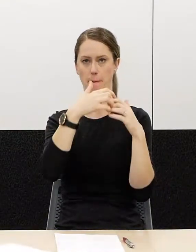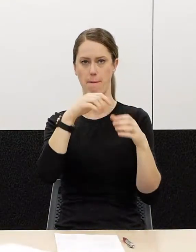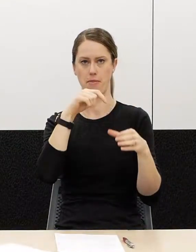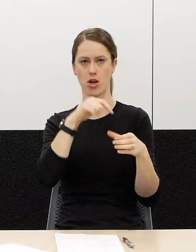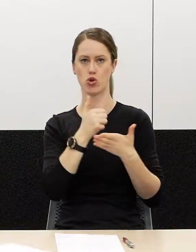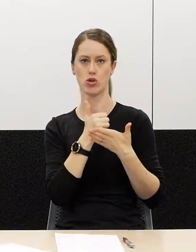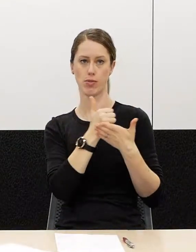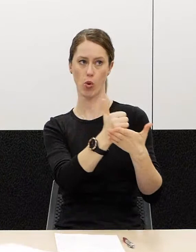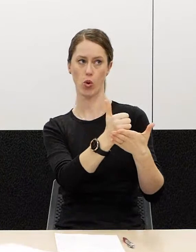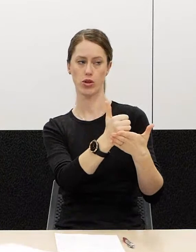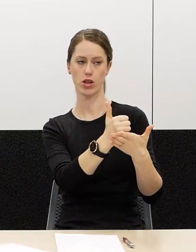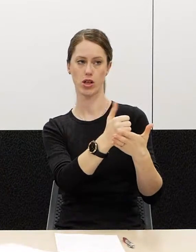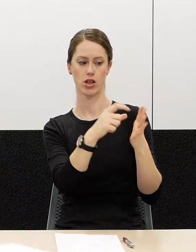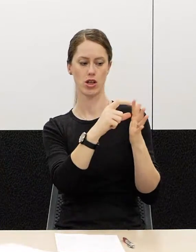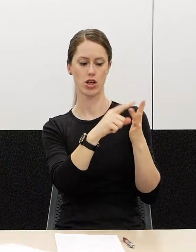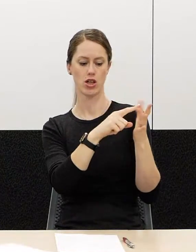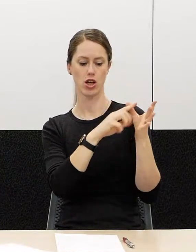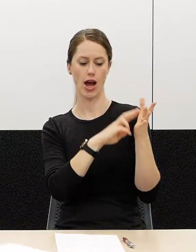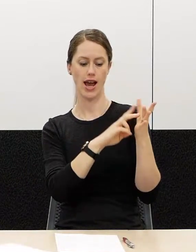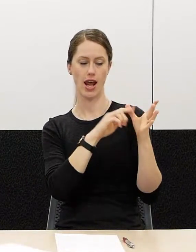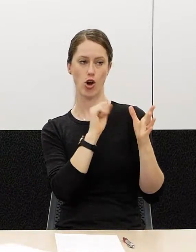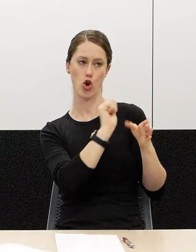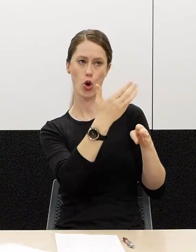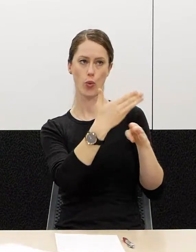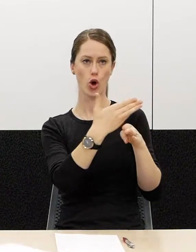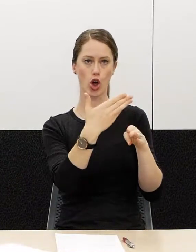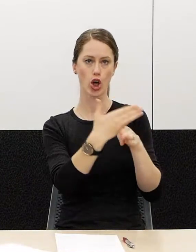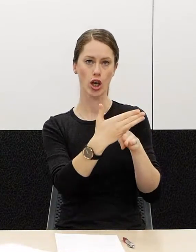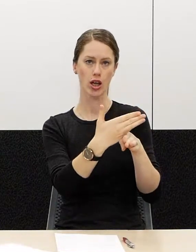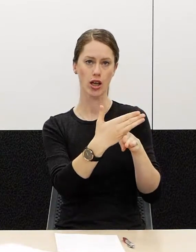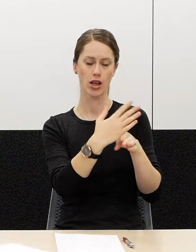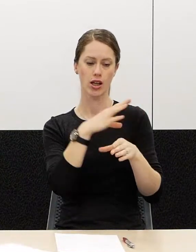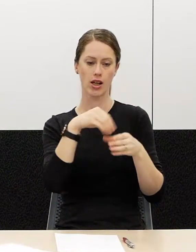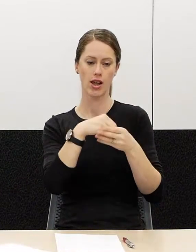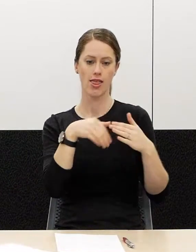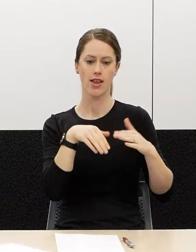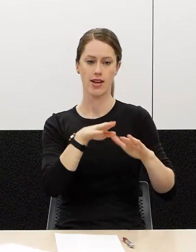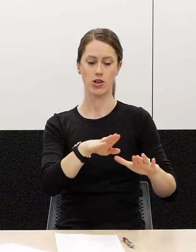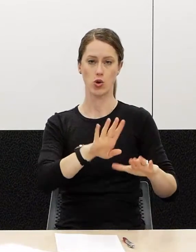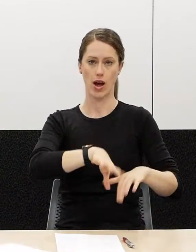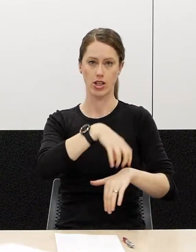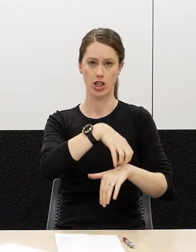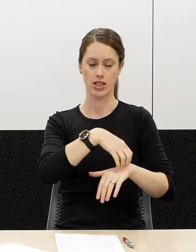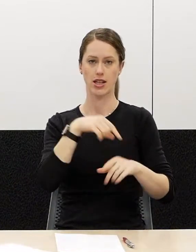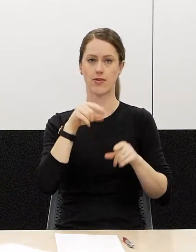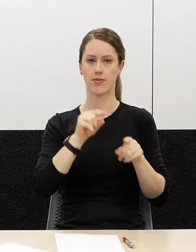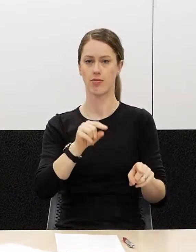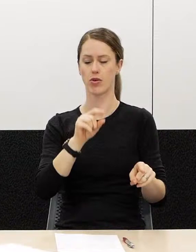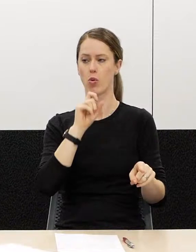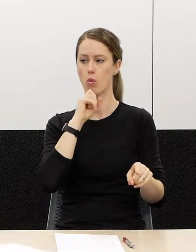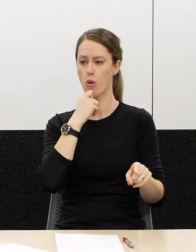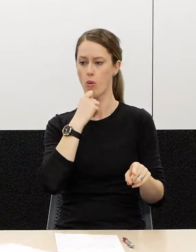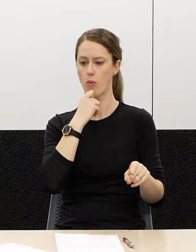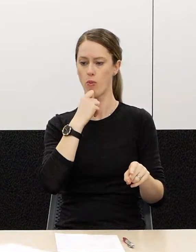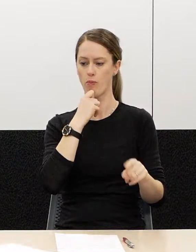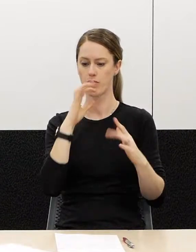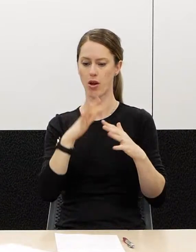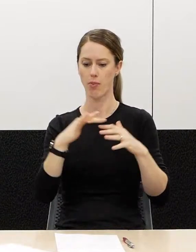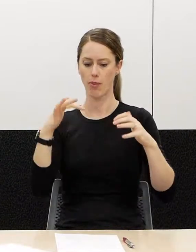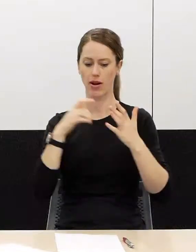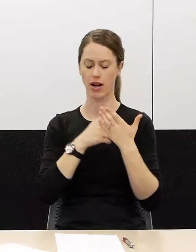to support Diana and her work and as part of the national agency will publicly